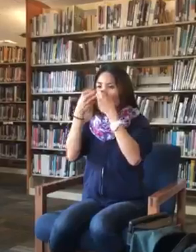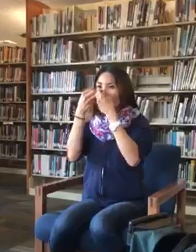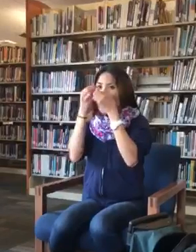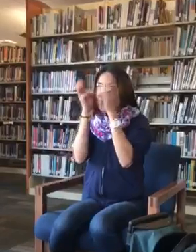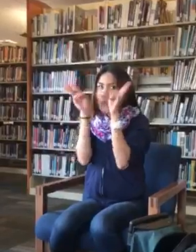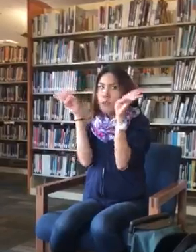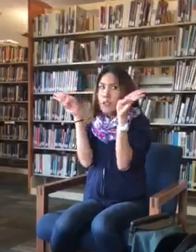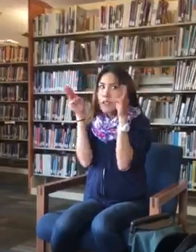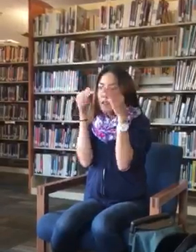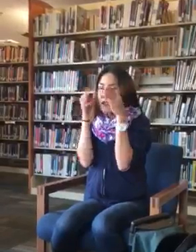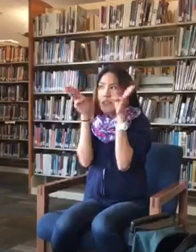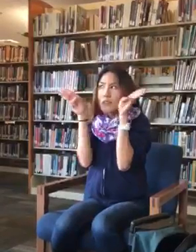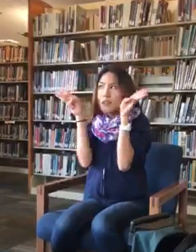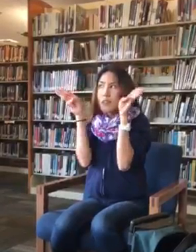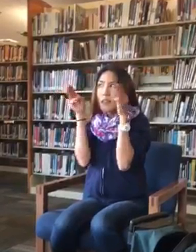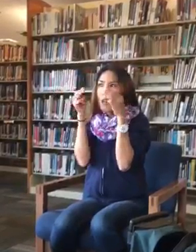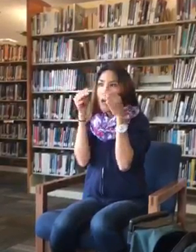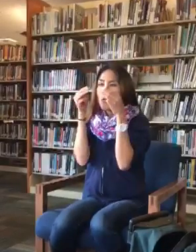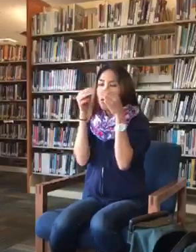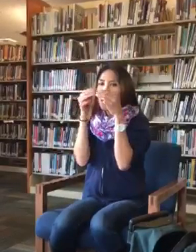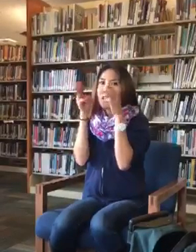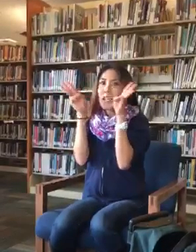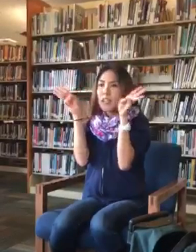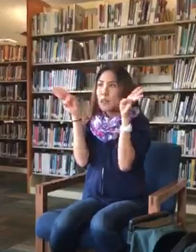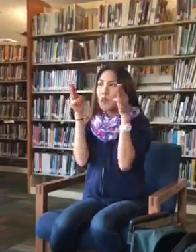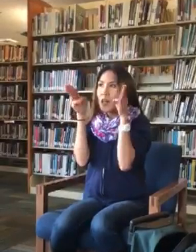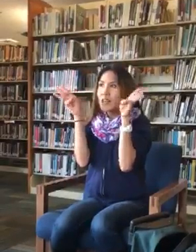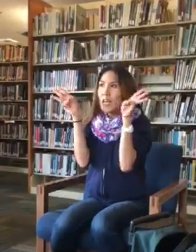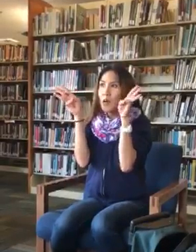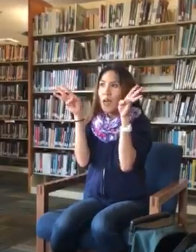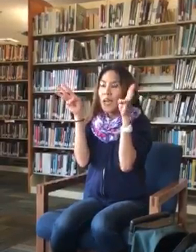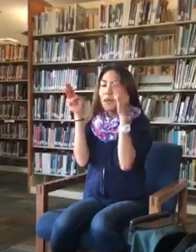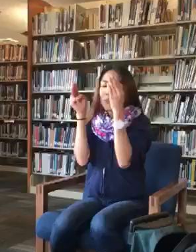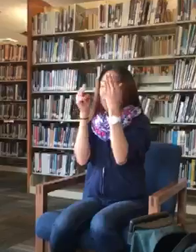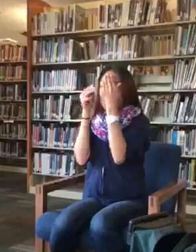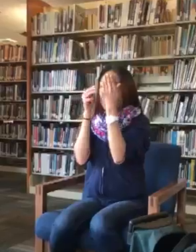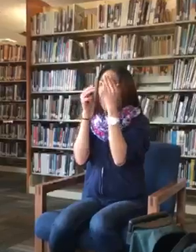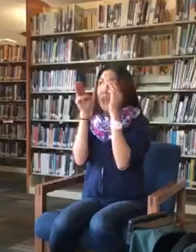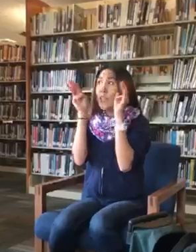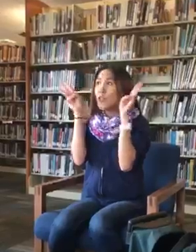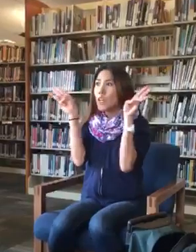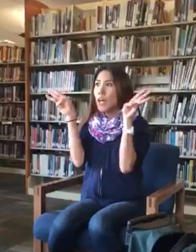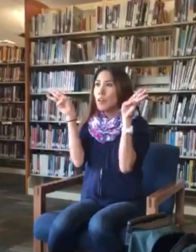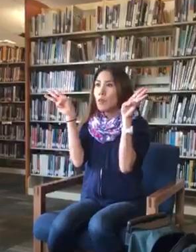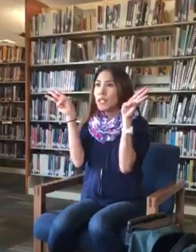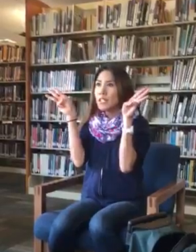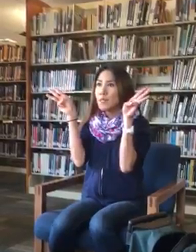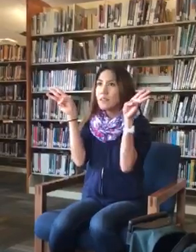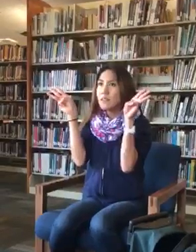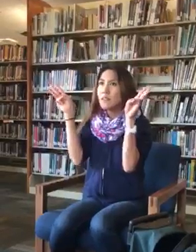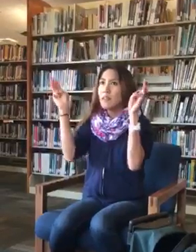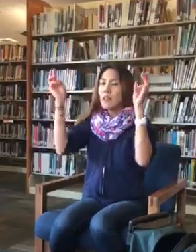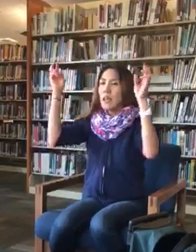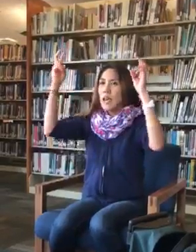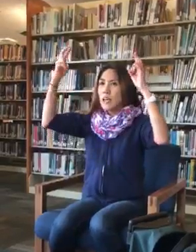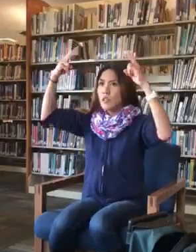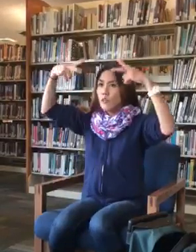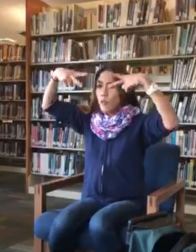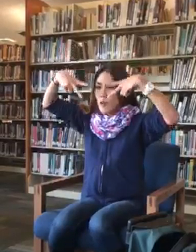the Abducens. Abducens, like think abduct, like away, your lateral rectus muscle, and 4